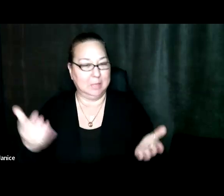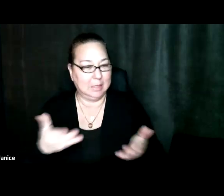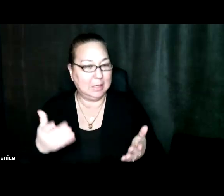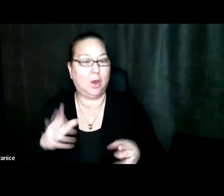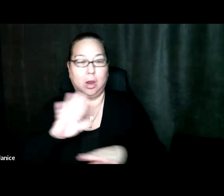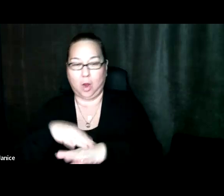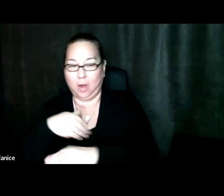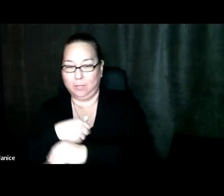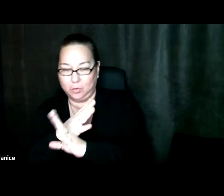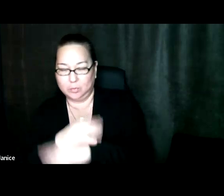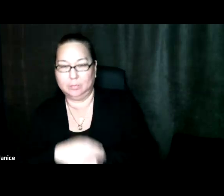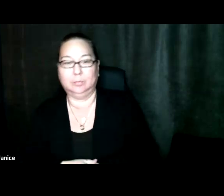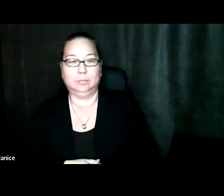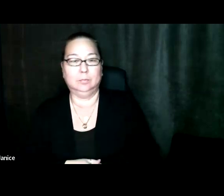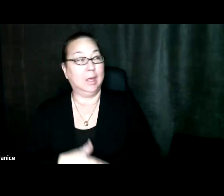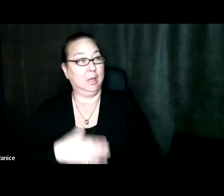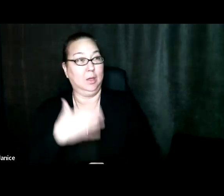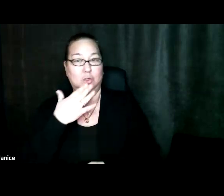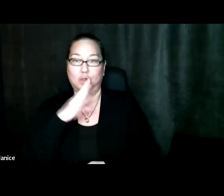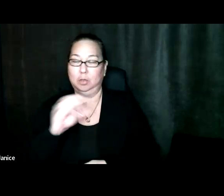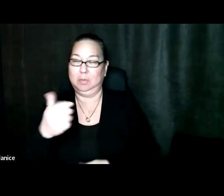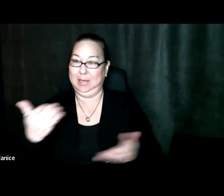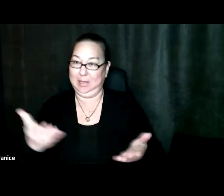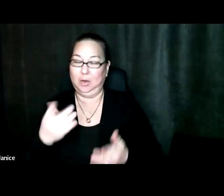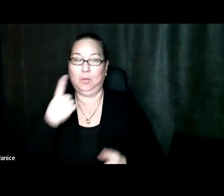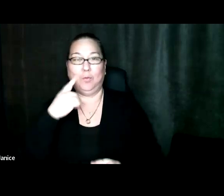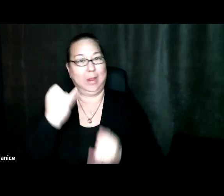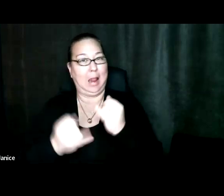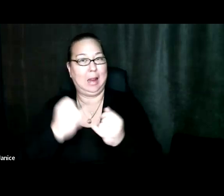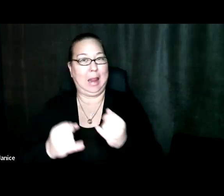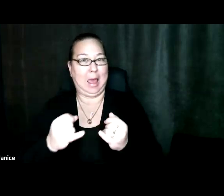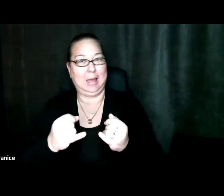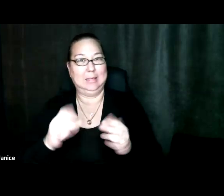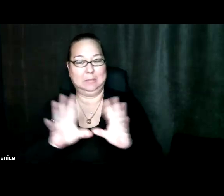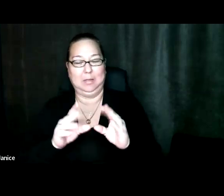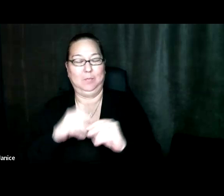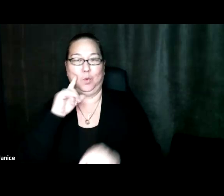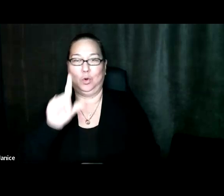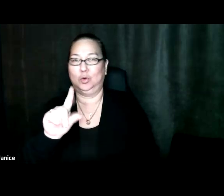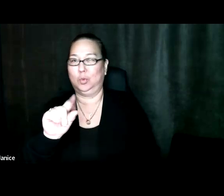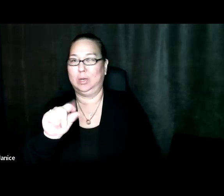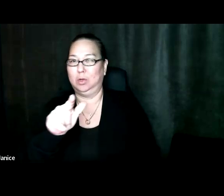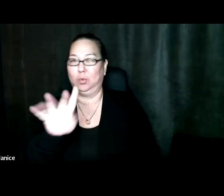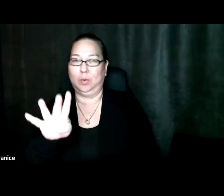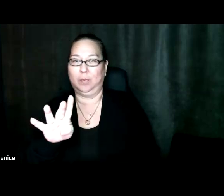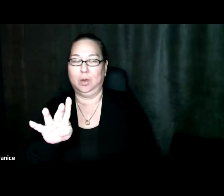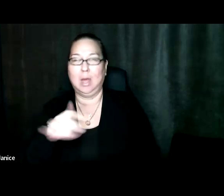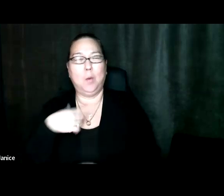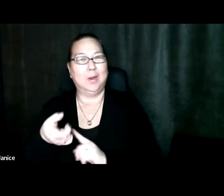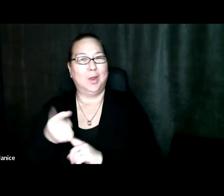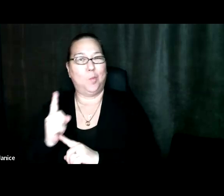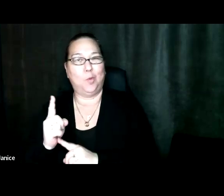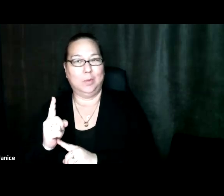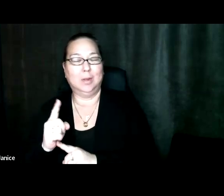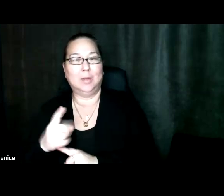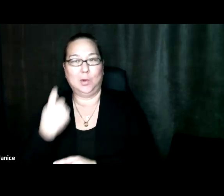So it's great to be here for the last school committee of 2024. I'd like to take a moment to acknowledge the recent